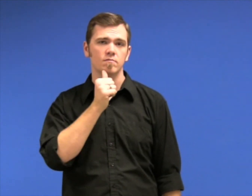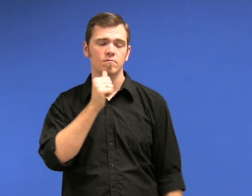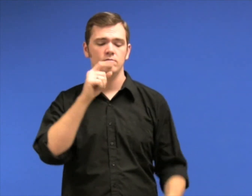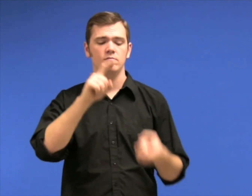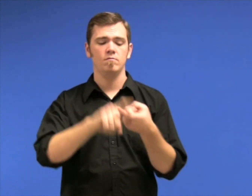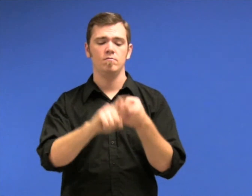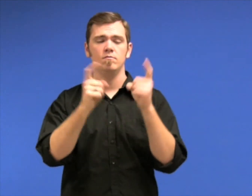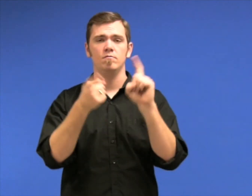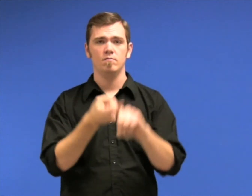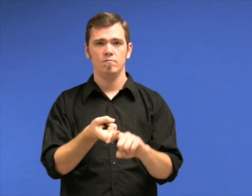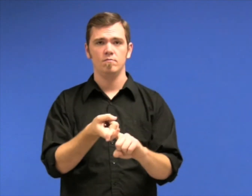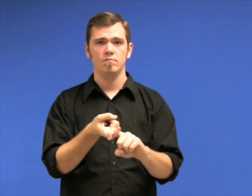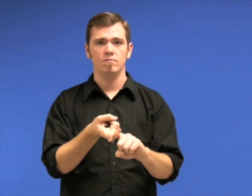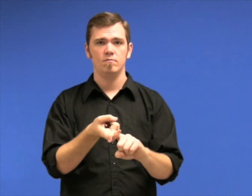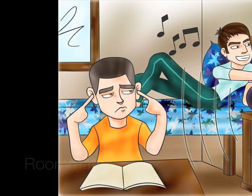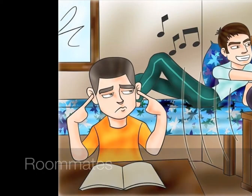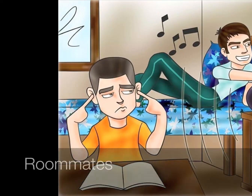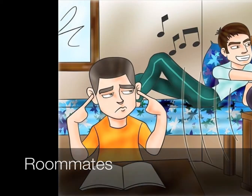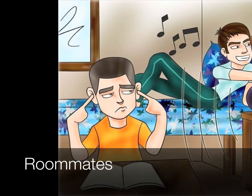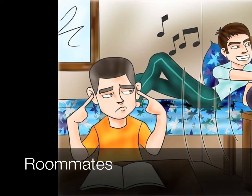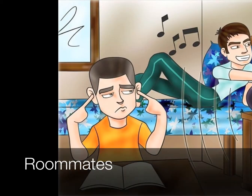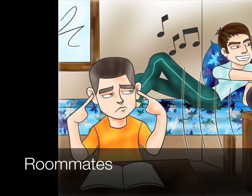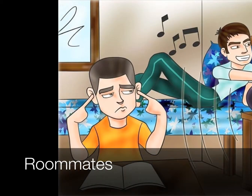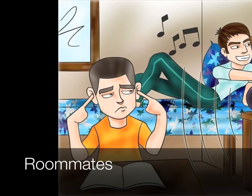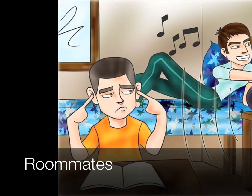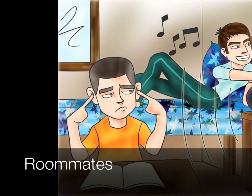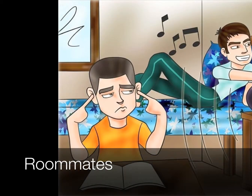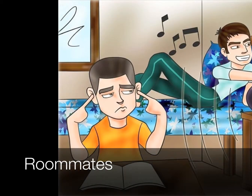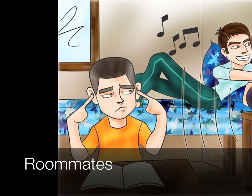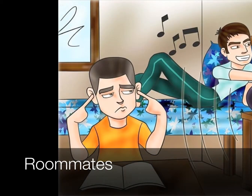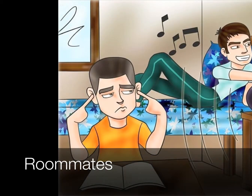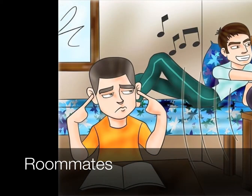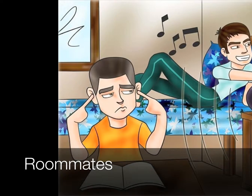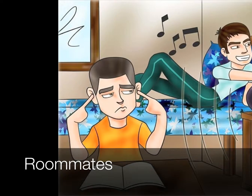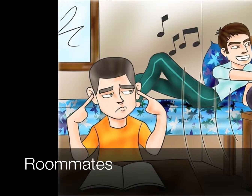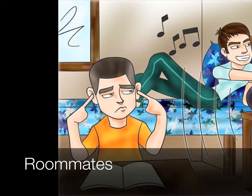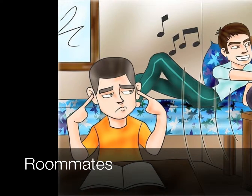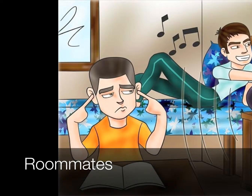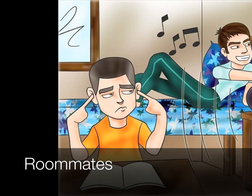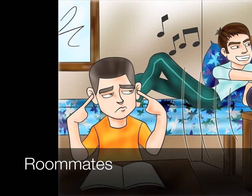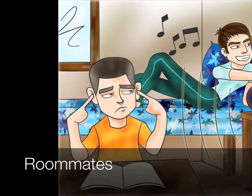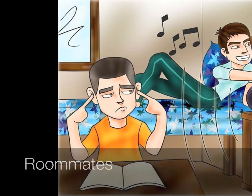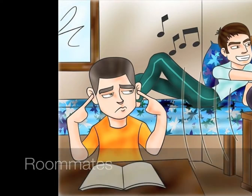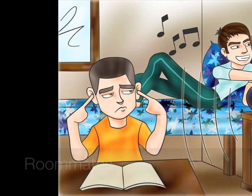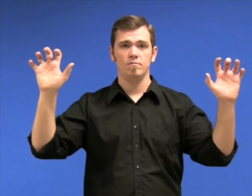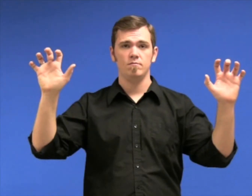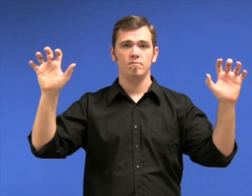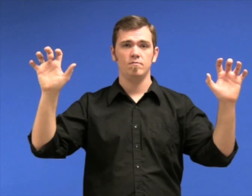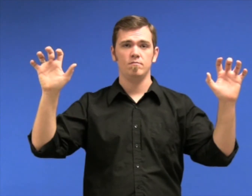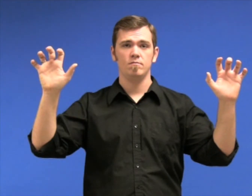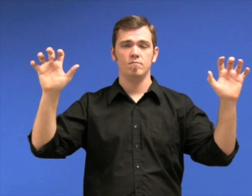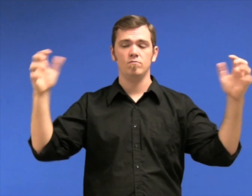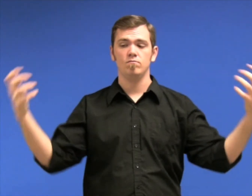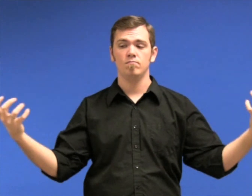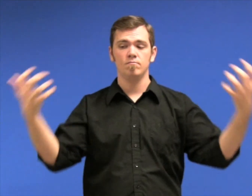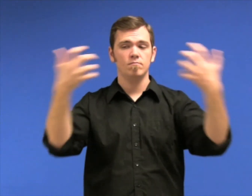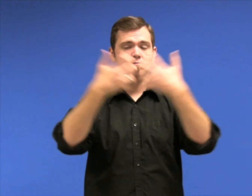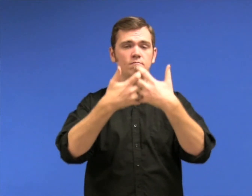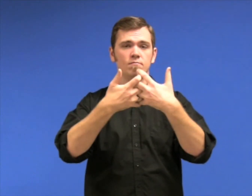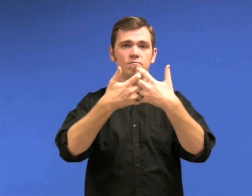Girl, friend. All right, so now roommates. Roommates, you're going to take two curled five hands and you're going to mix them together